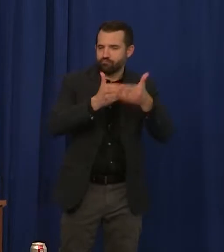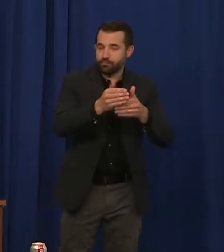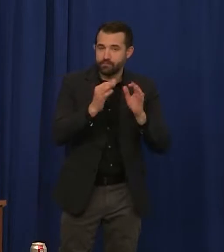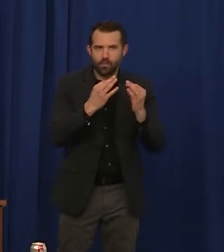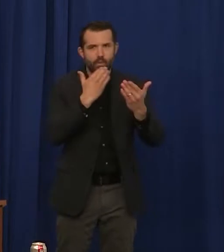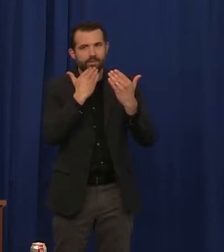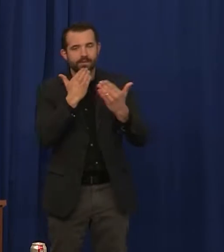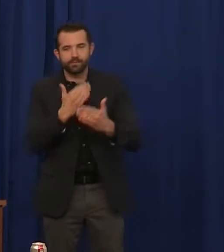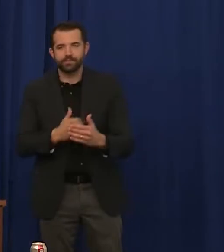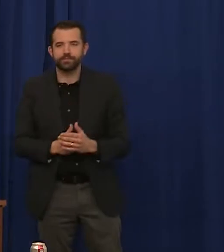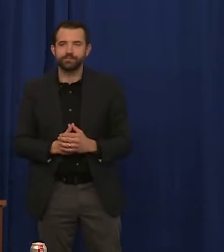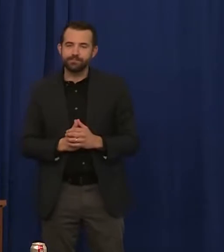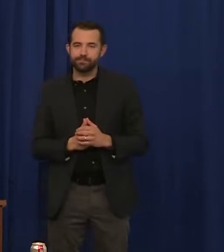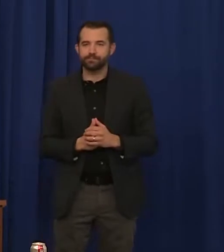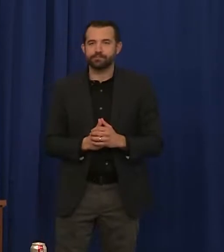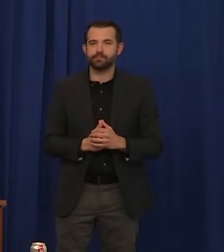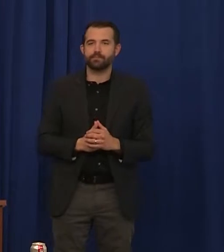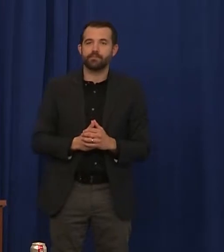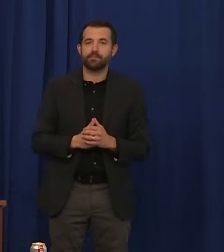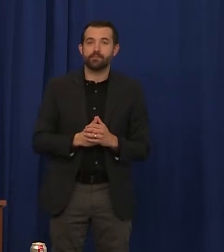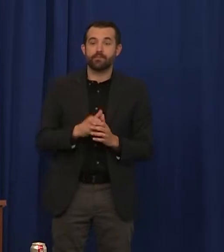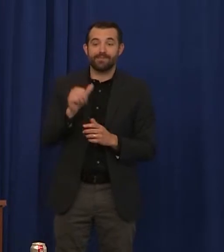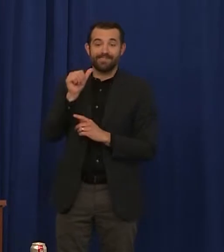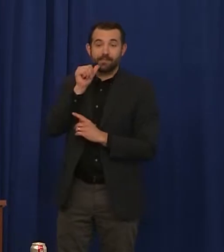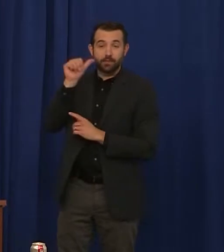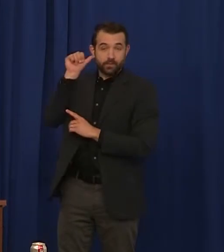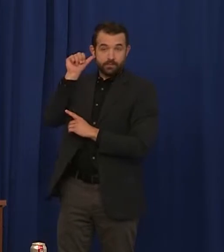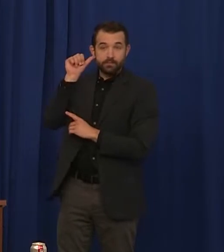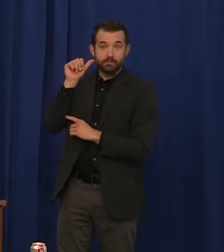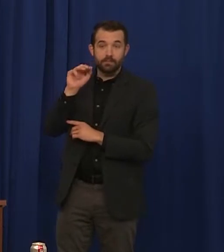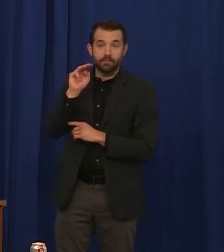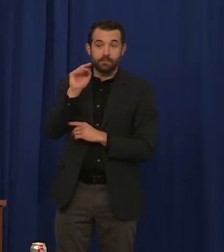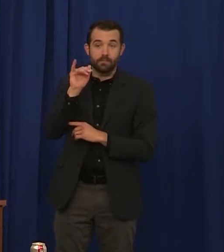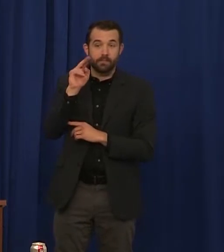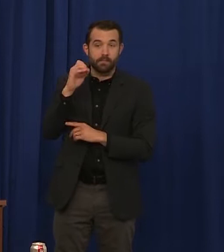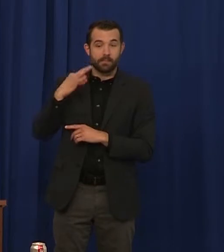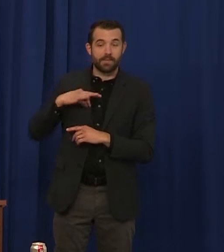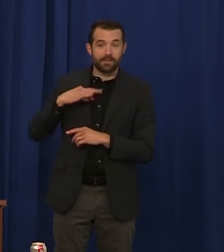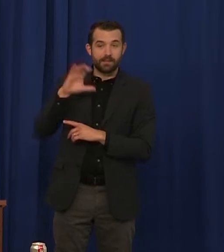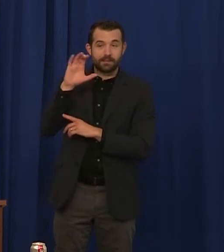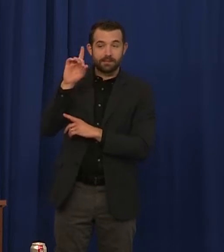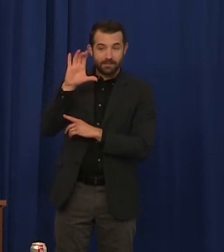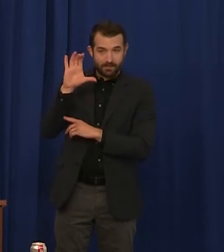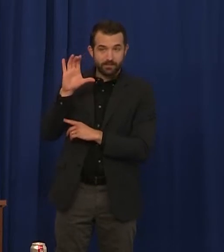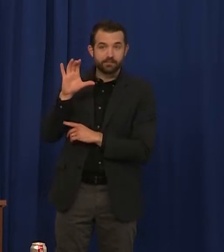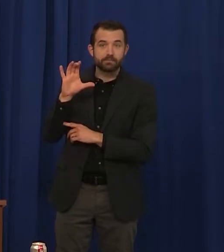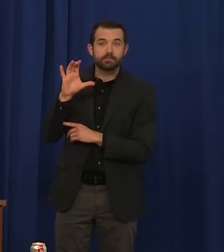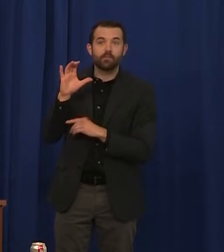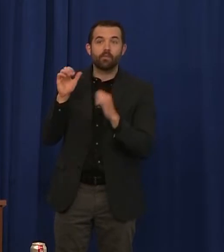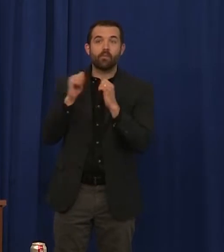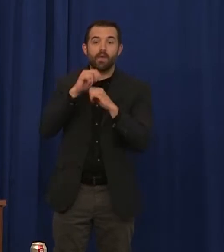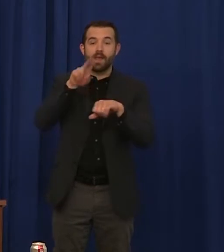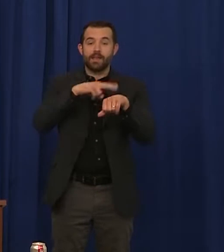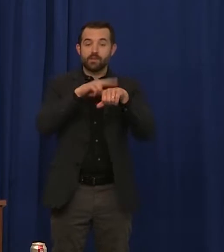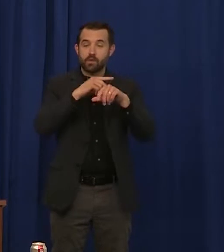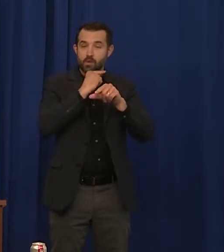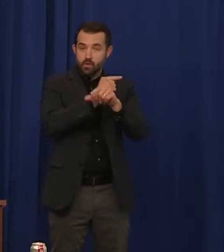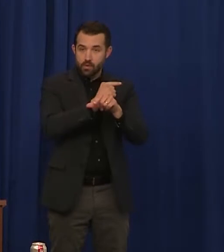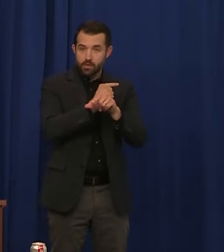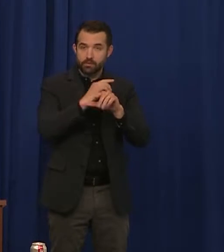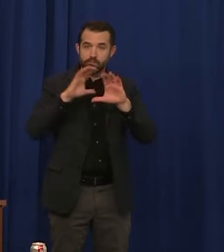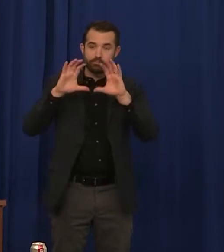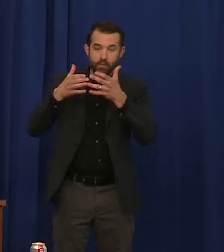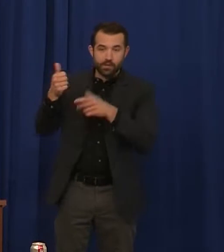Yesterday, Maine CDC, working with our colleagues at the National Guard and the Department of Transportation,